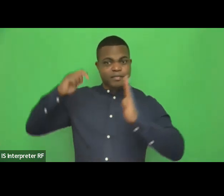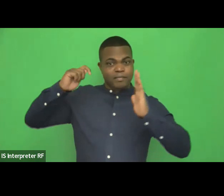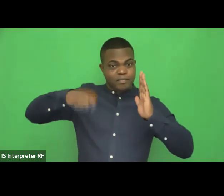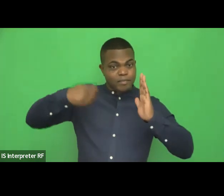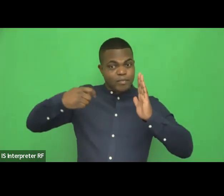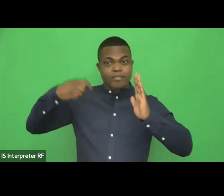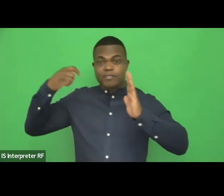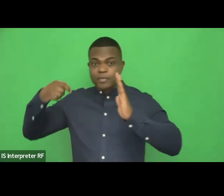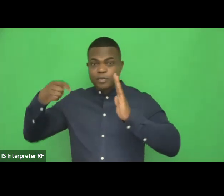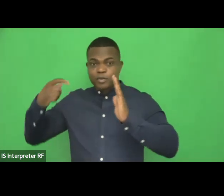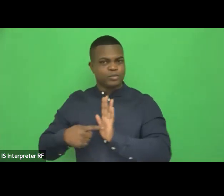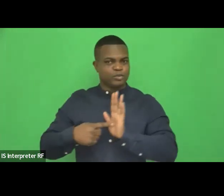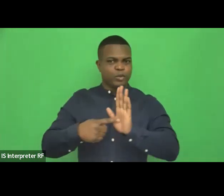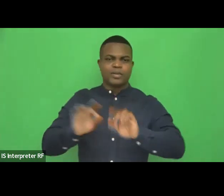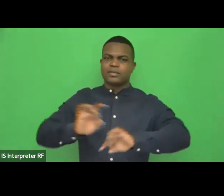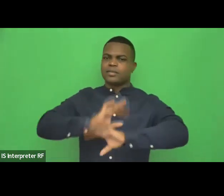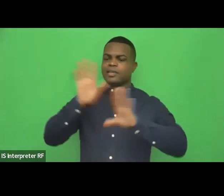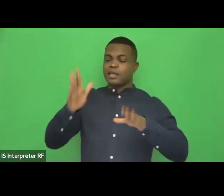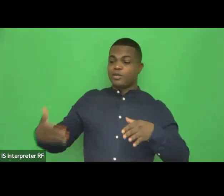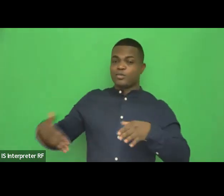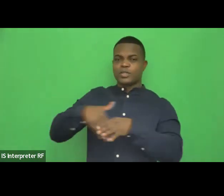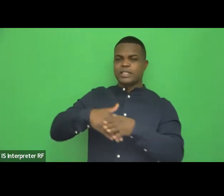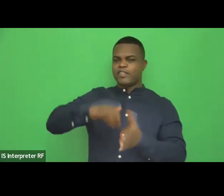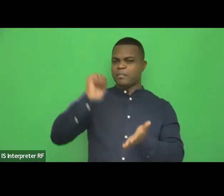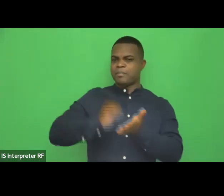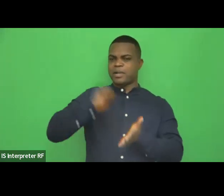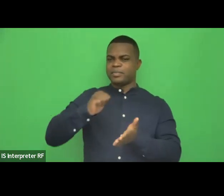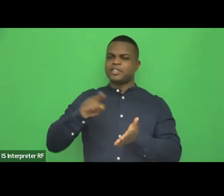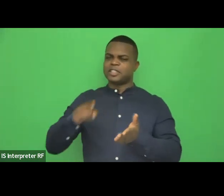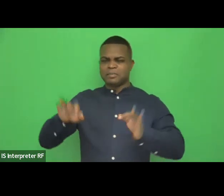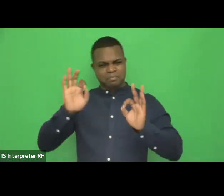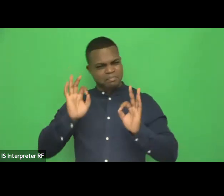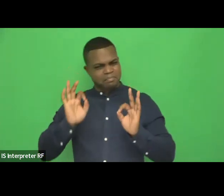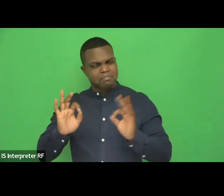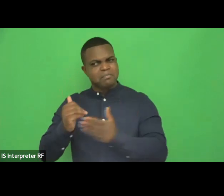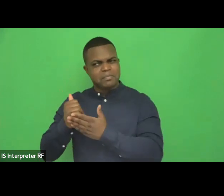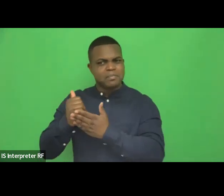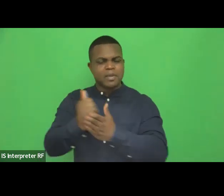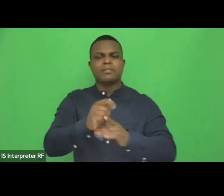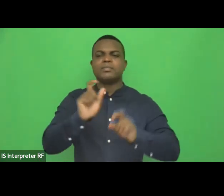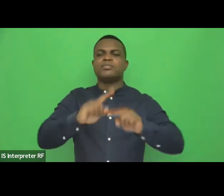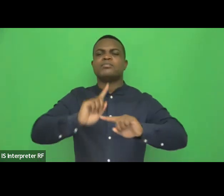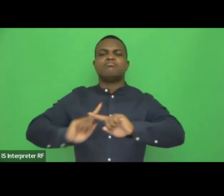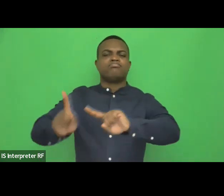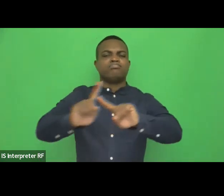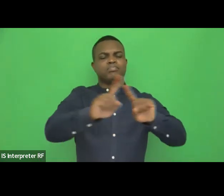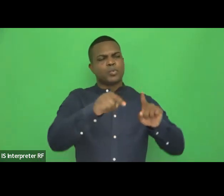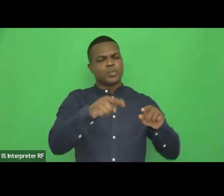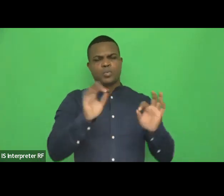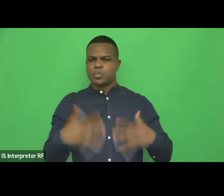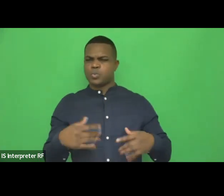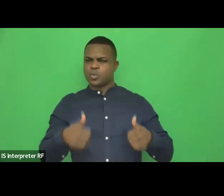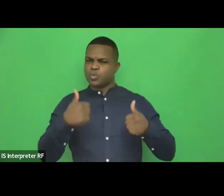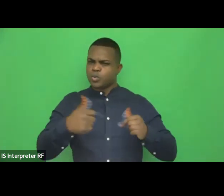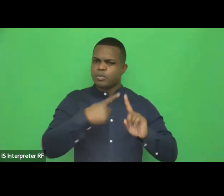imagine then these books becoming available, people having the skills and the technologies to be able to use them, and having access, as I